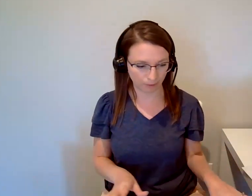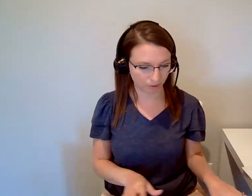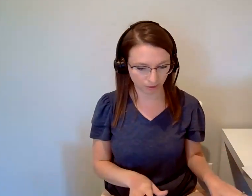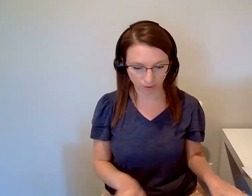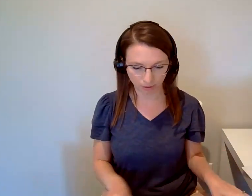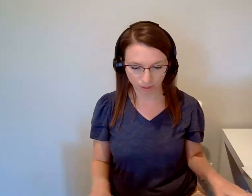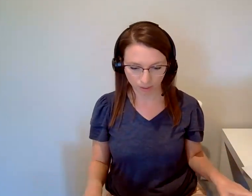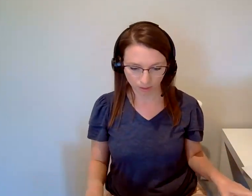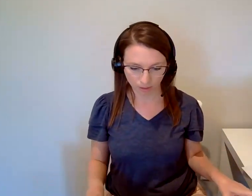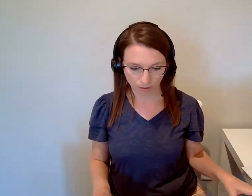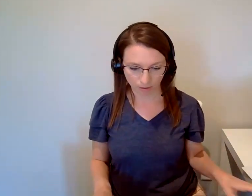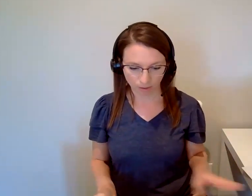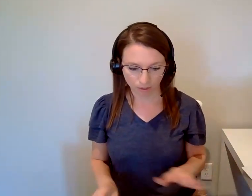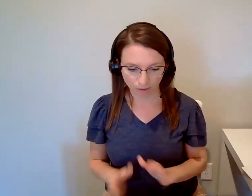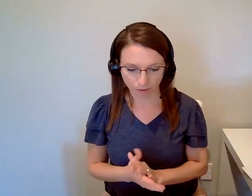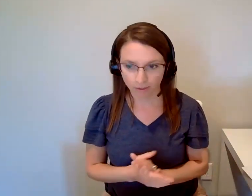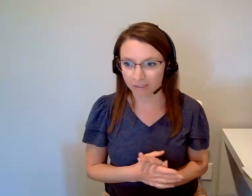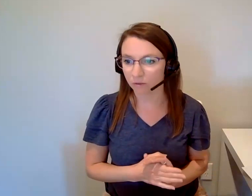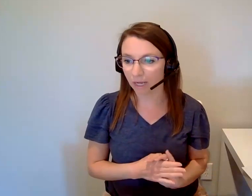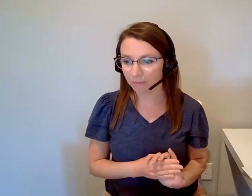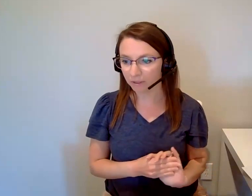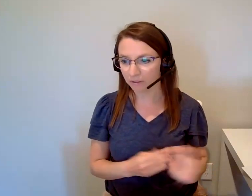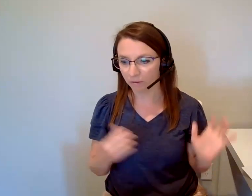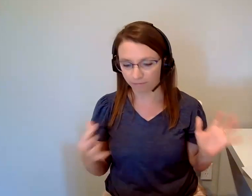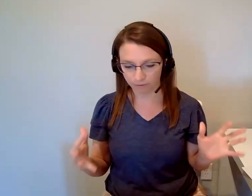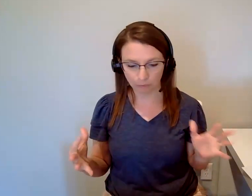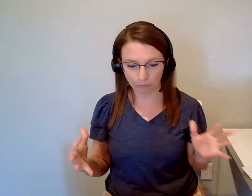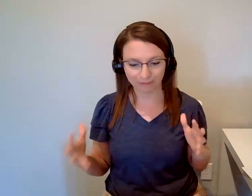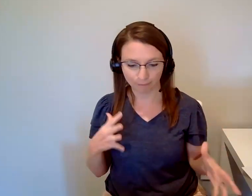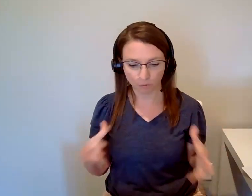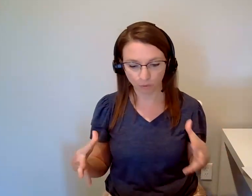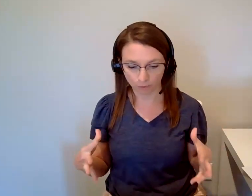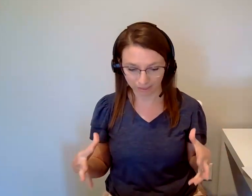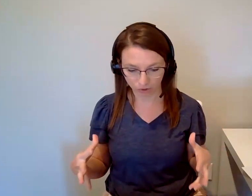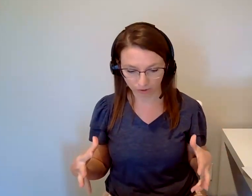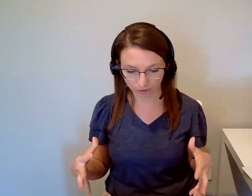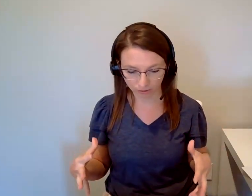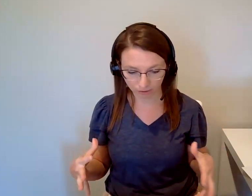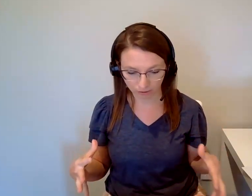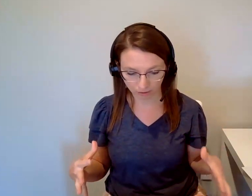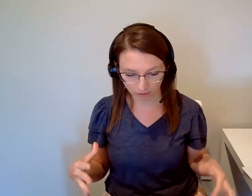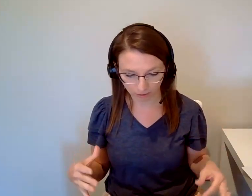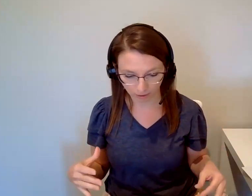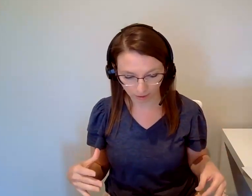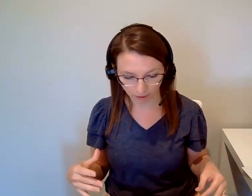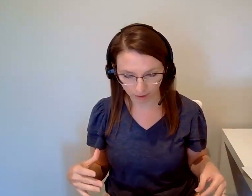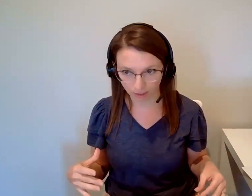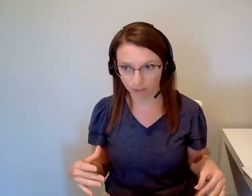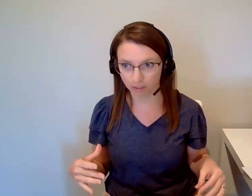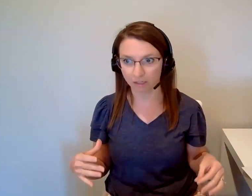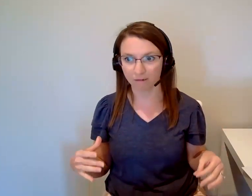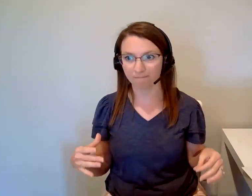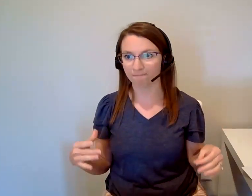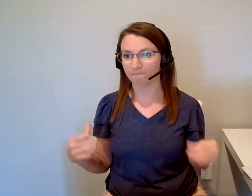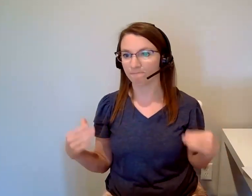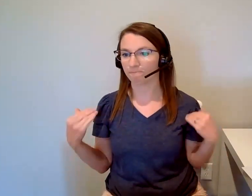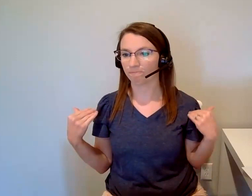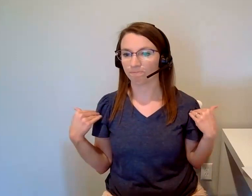language. Right, so I'm going to do a few sample questions and